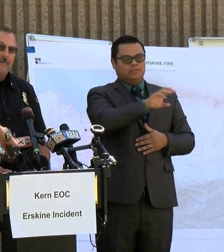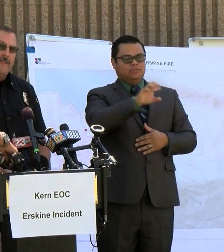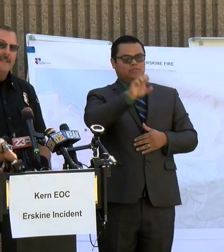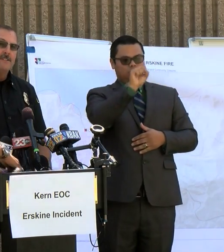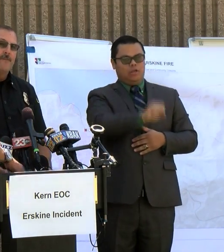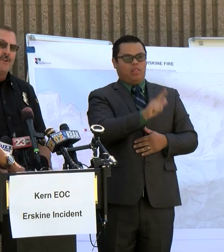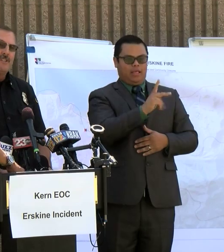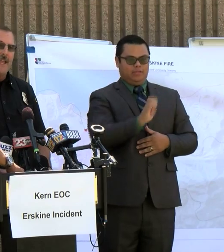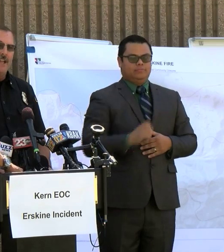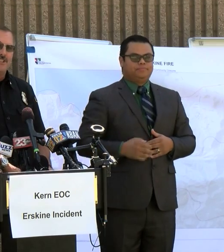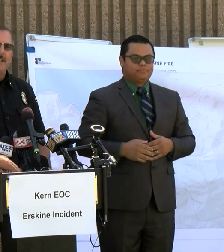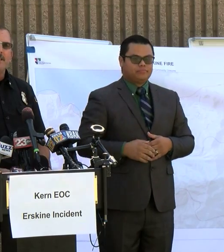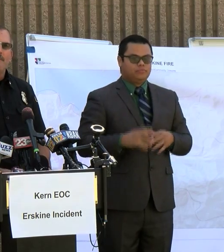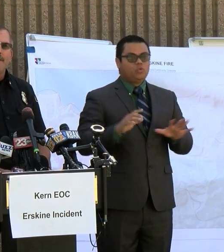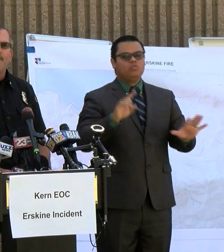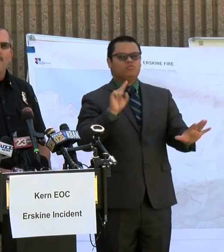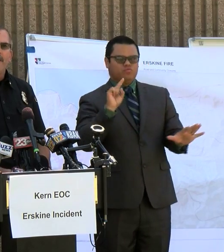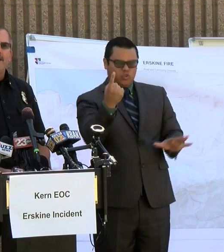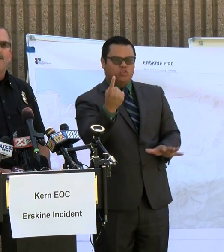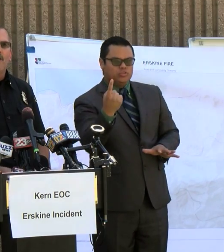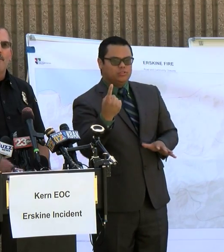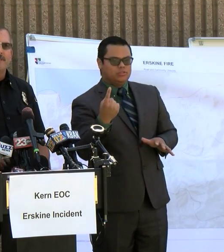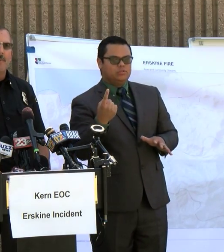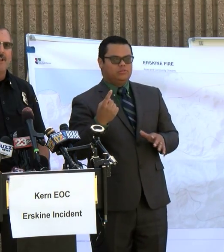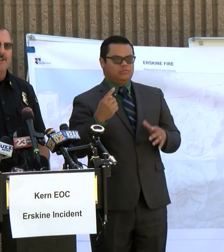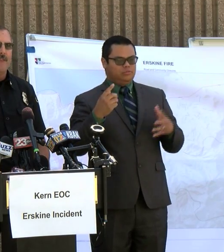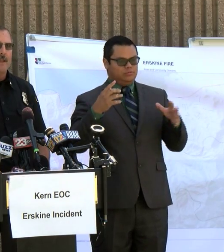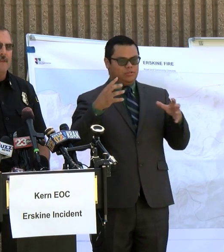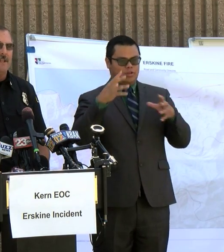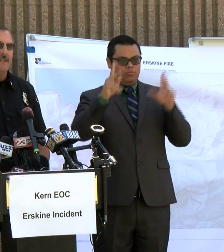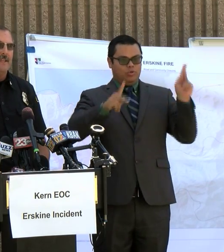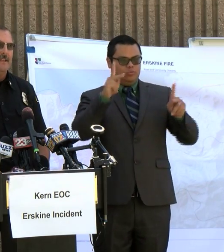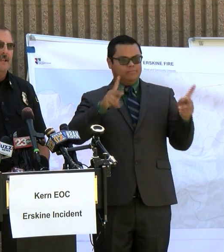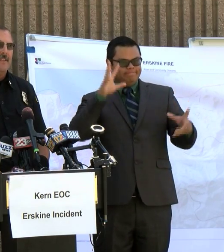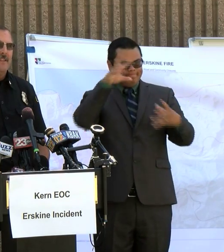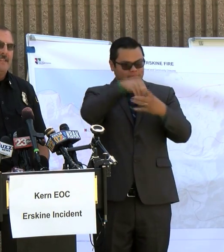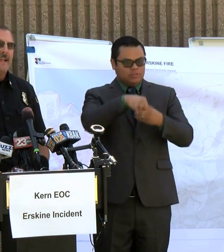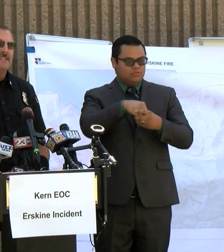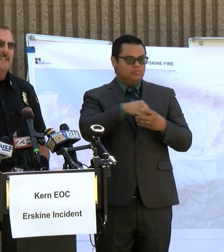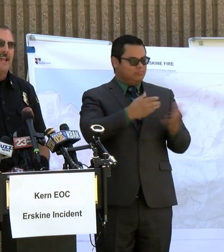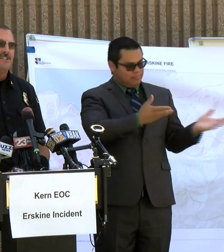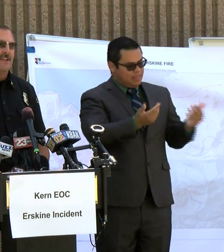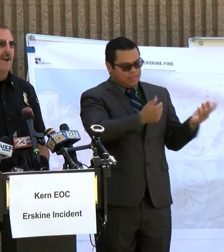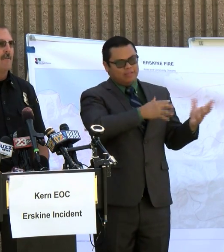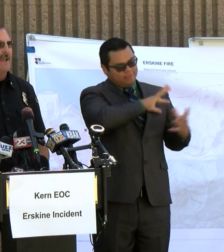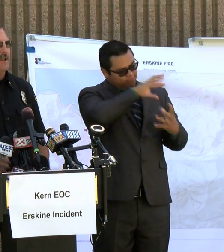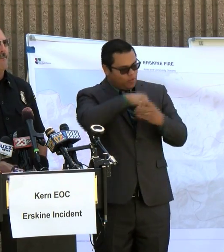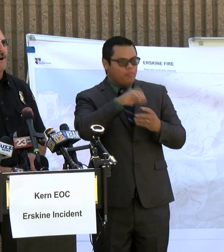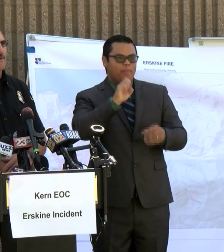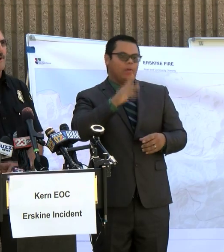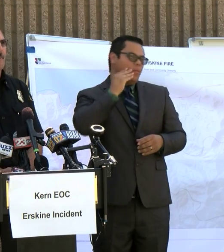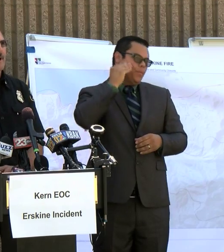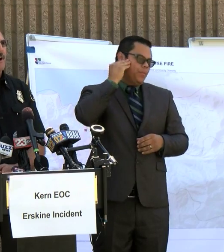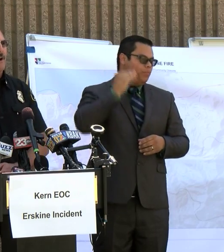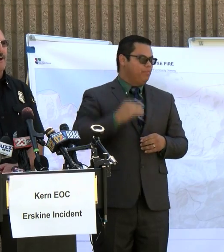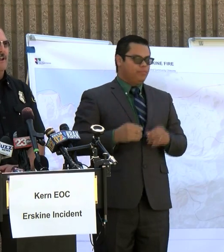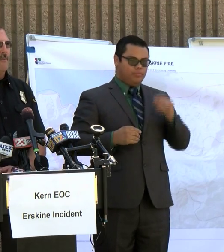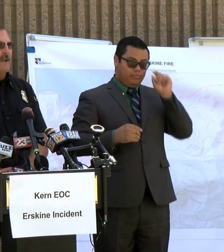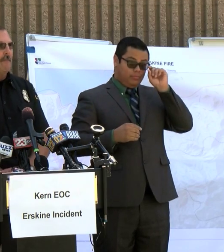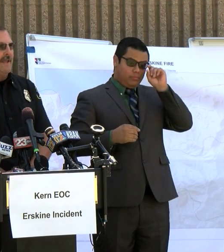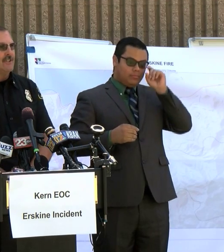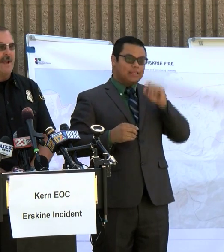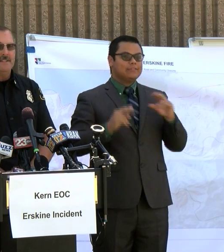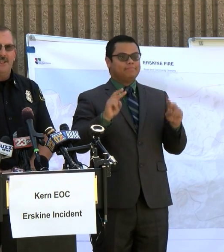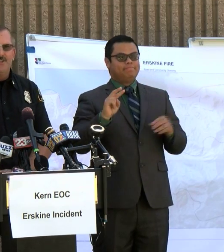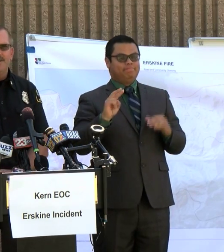So that's the first stage, is getting the people into their homes that we can do that immediately. The second stage is the complicated part, where we are going to